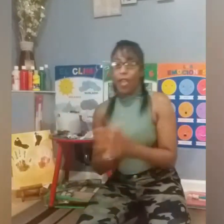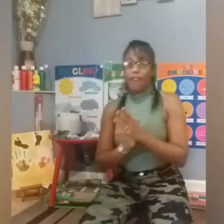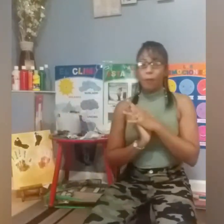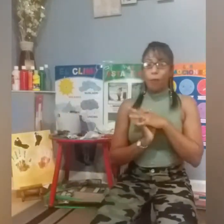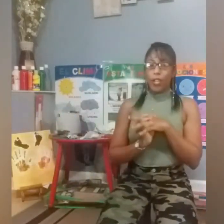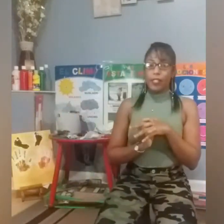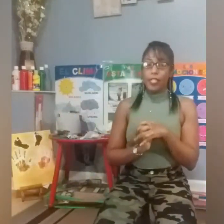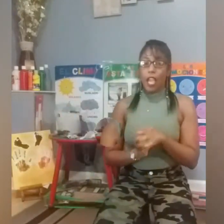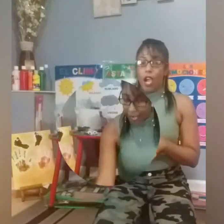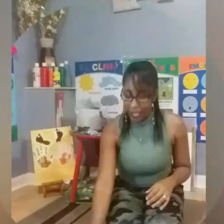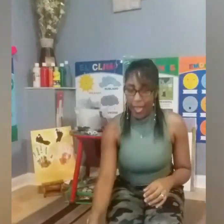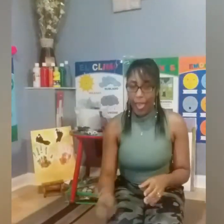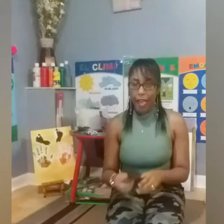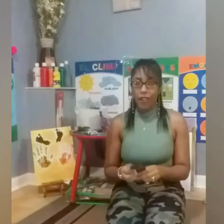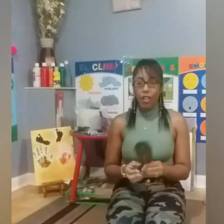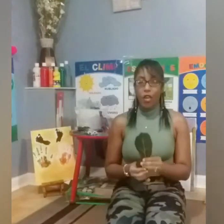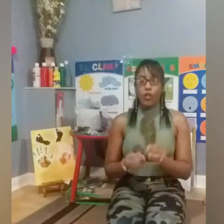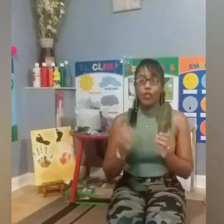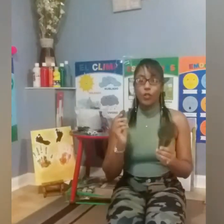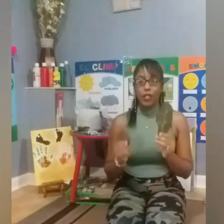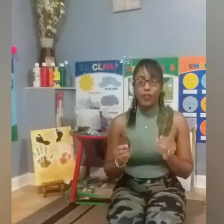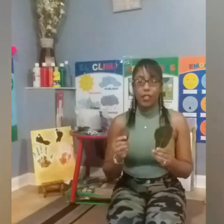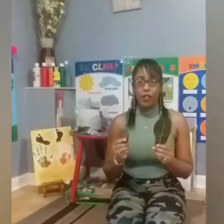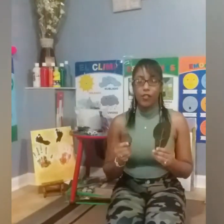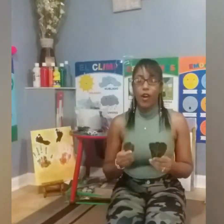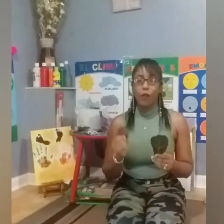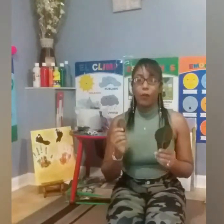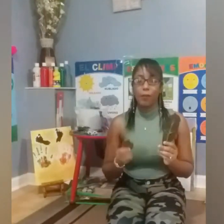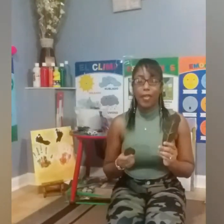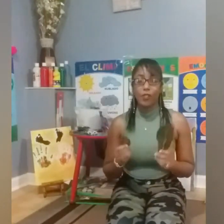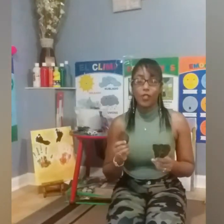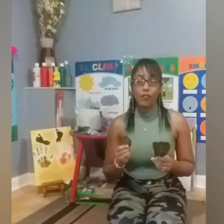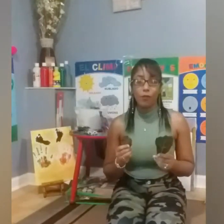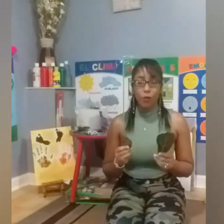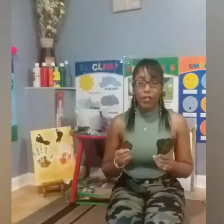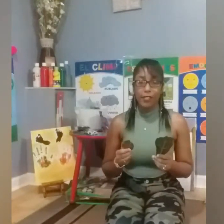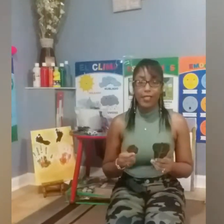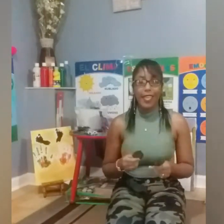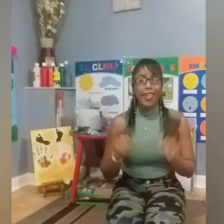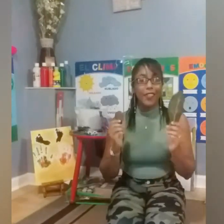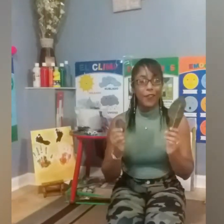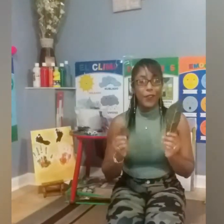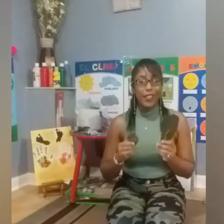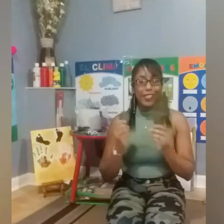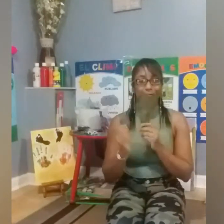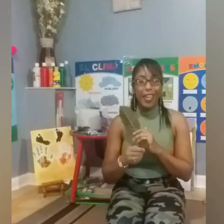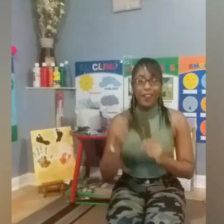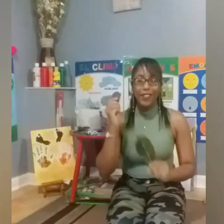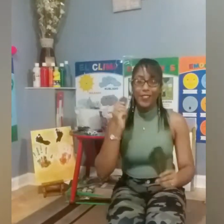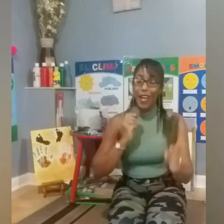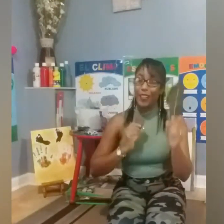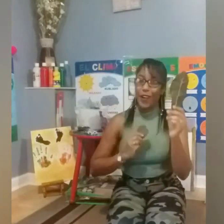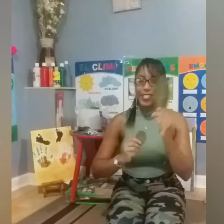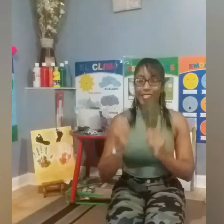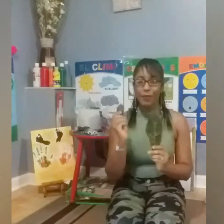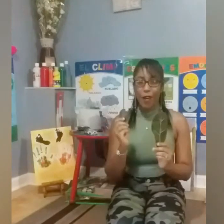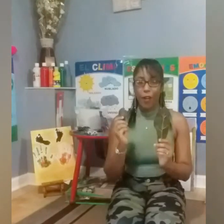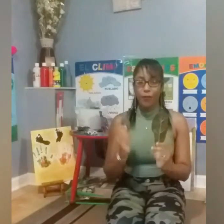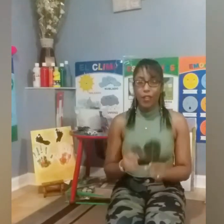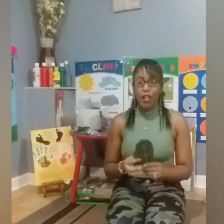our prints. I have 2 leaves here, so I will be making 2 different prints. Therefore, that's why I have a large and a small.